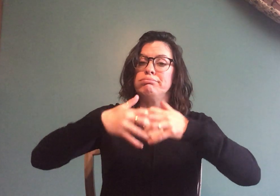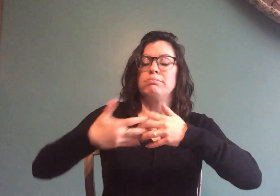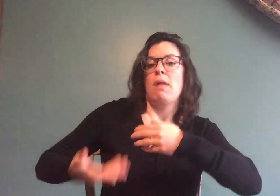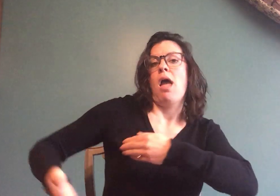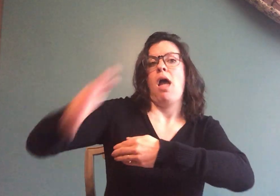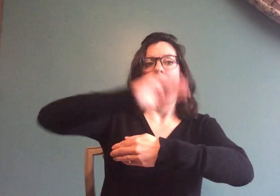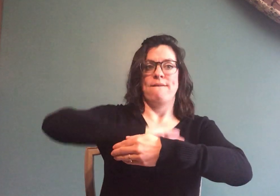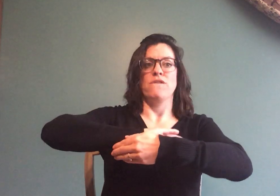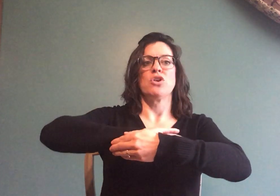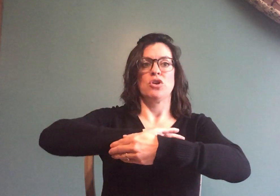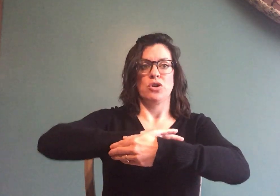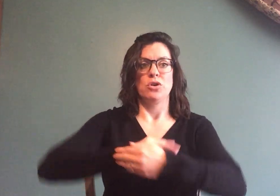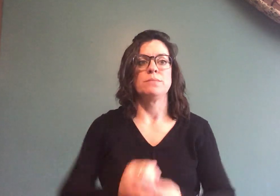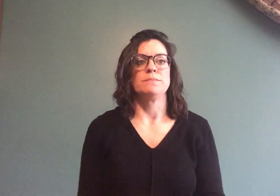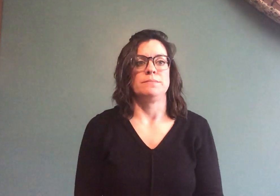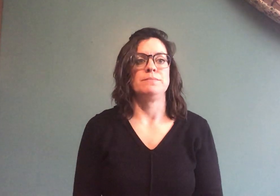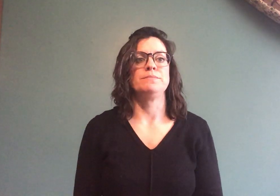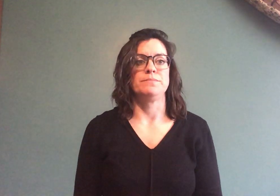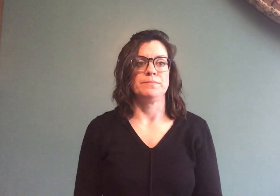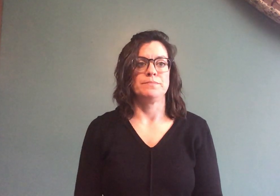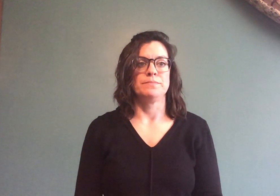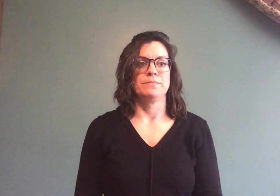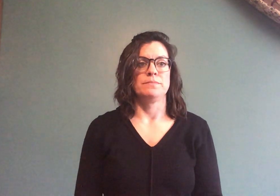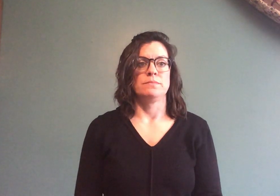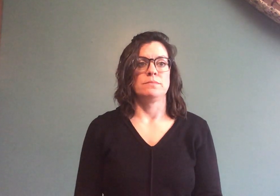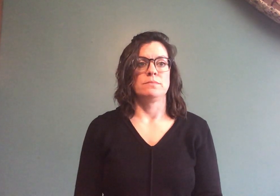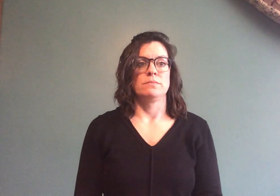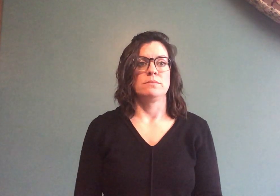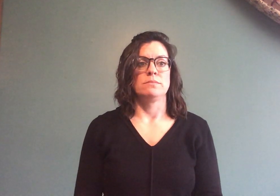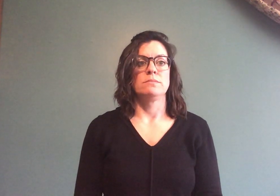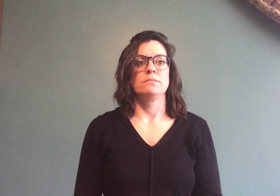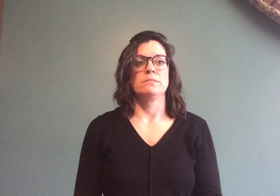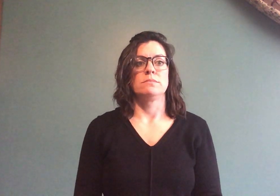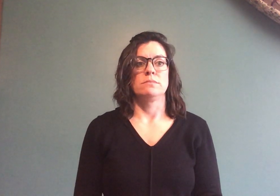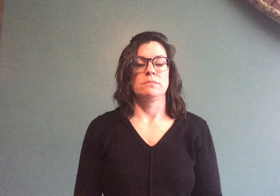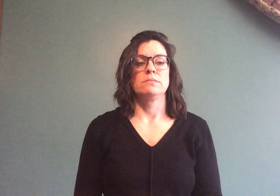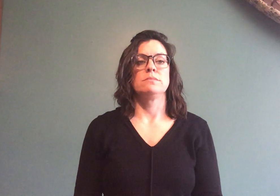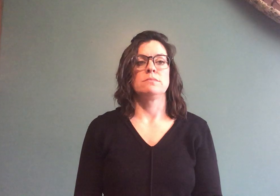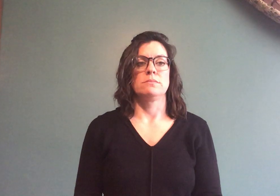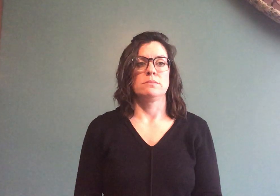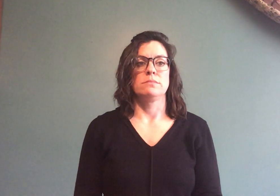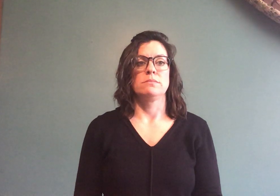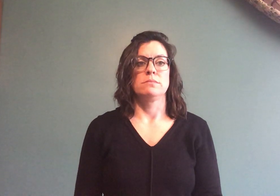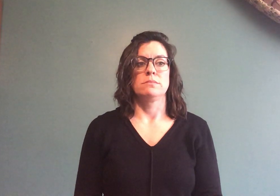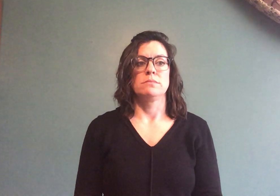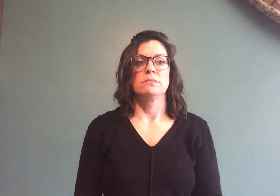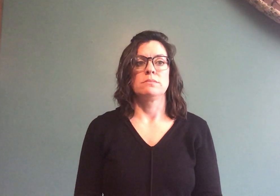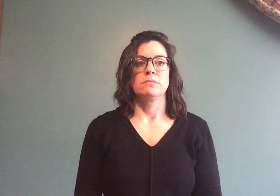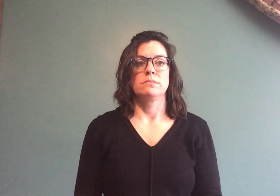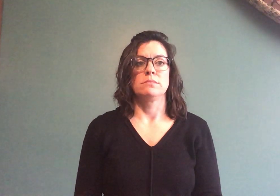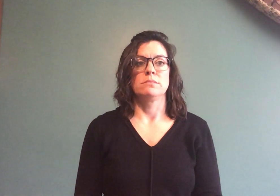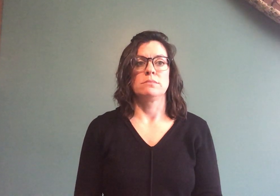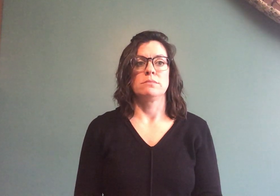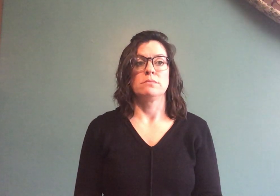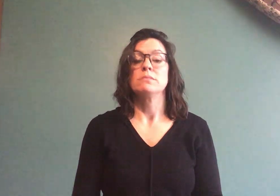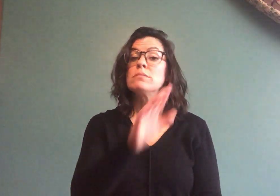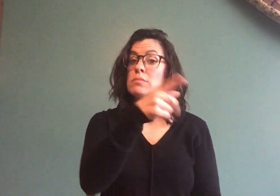gate can be set up that I could put a switch along here somewhere. Okay. And when